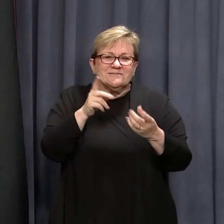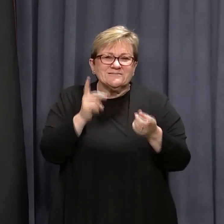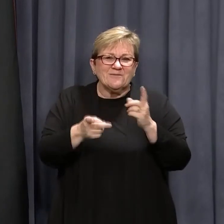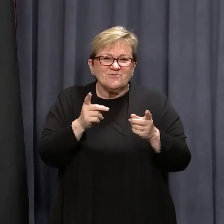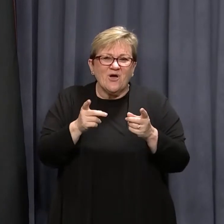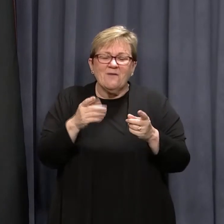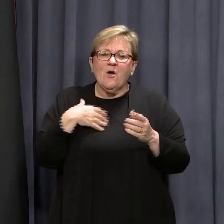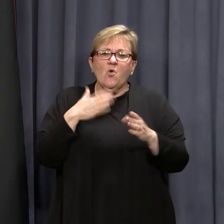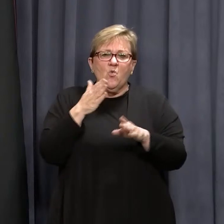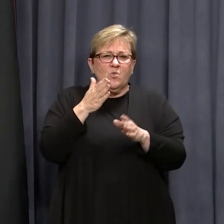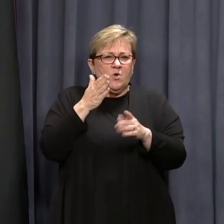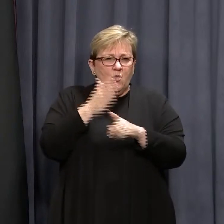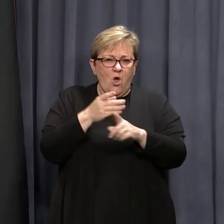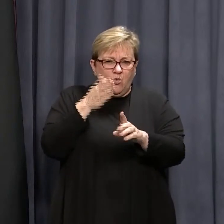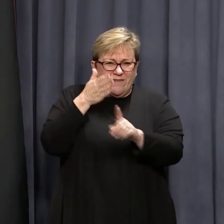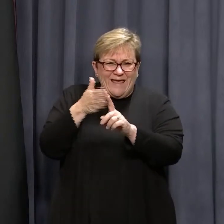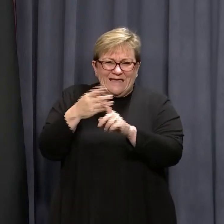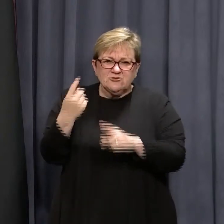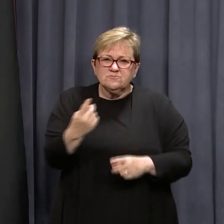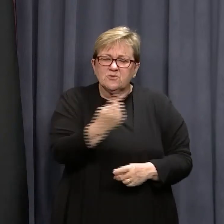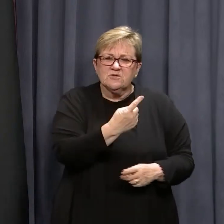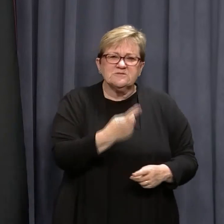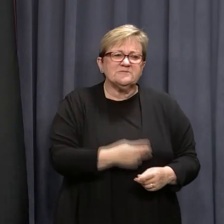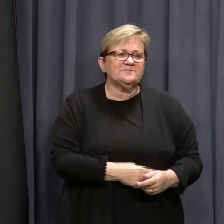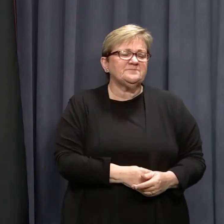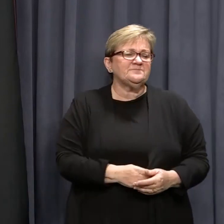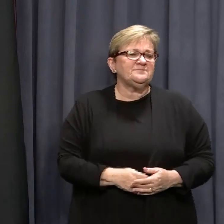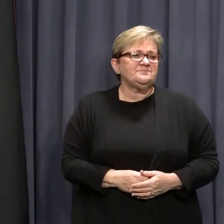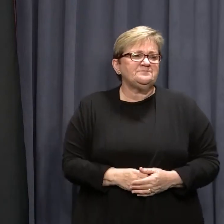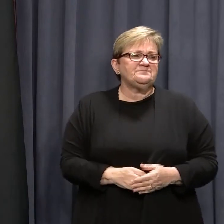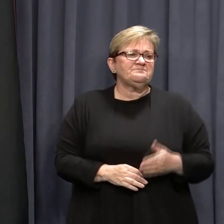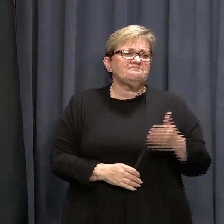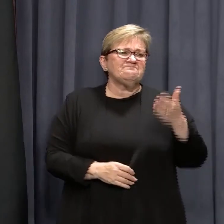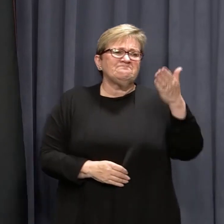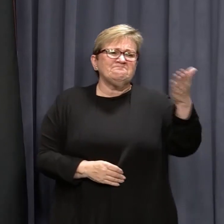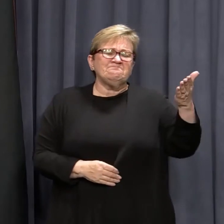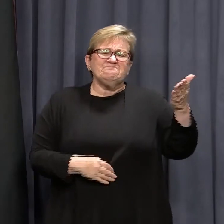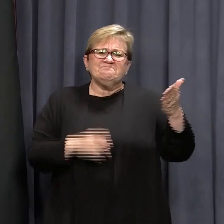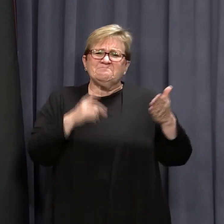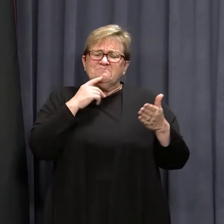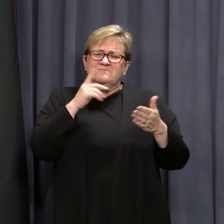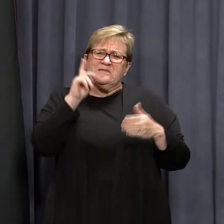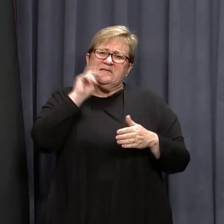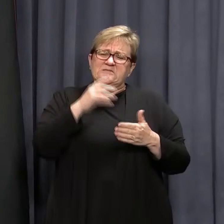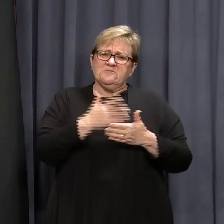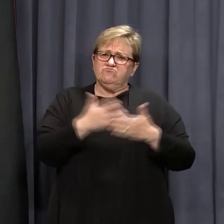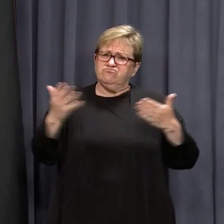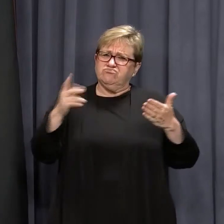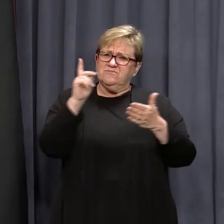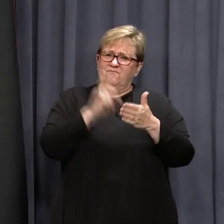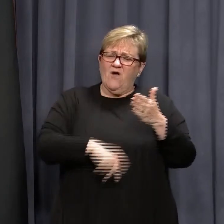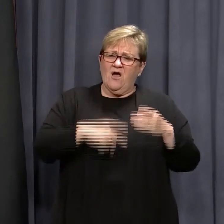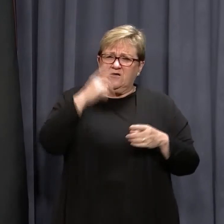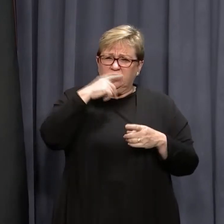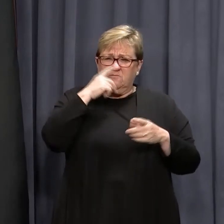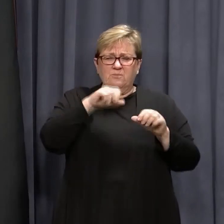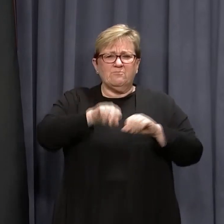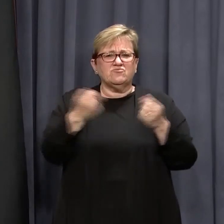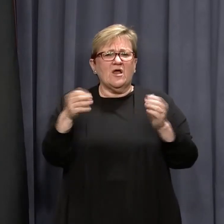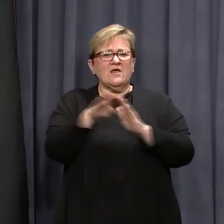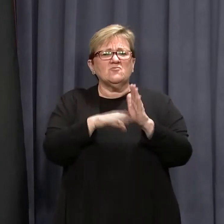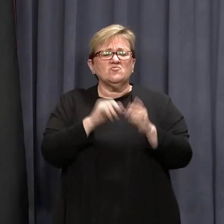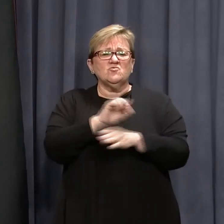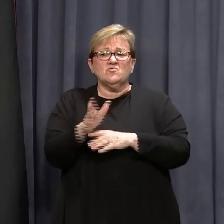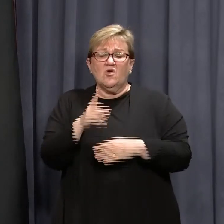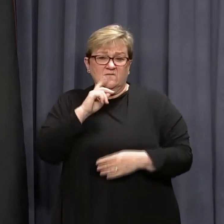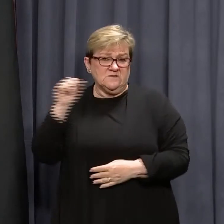work individually with each of those cases. Commissioner, there were some large fines handed down yesterday for COVID breaches. Yes, there